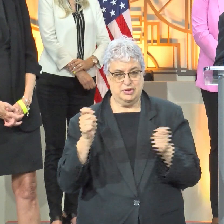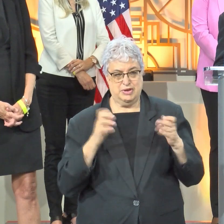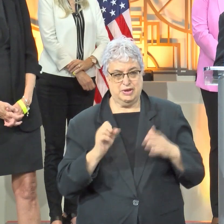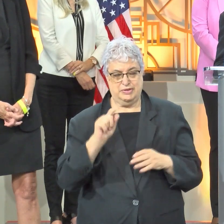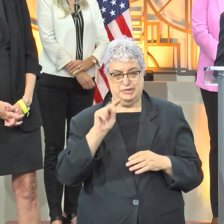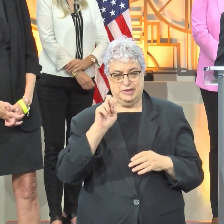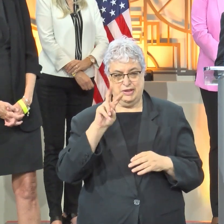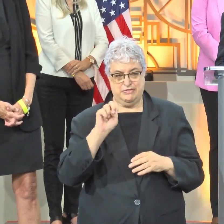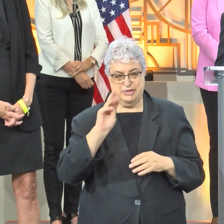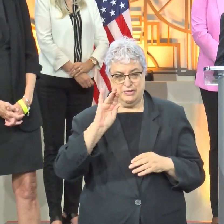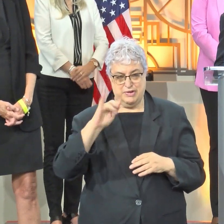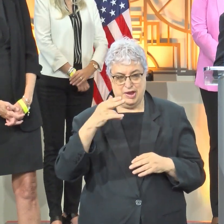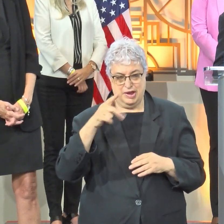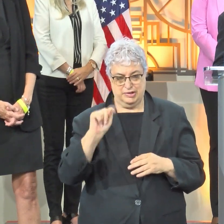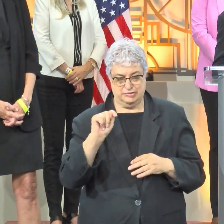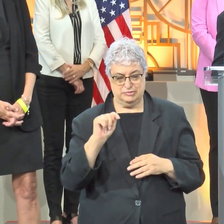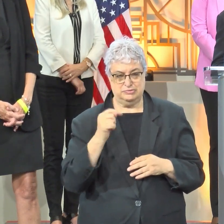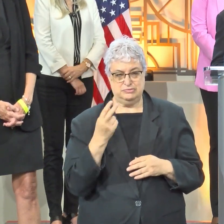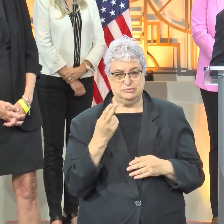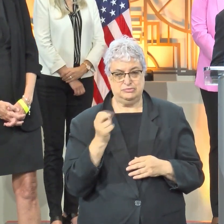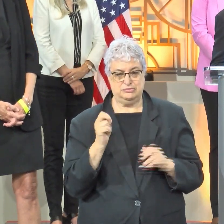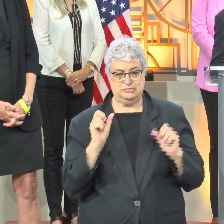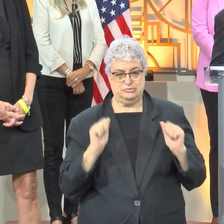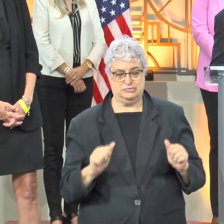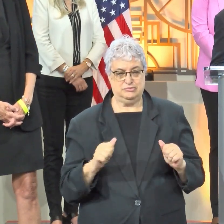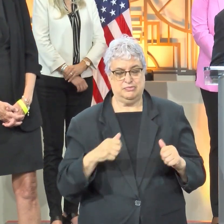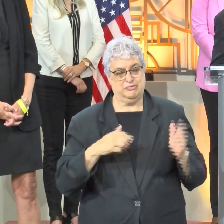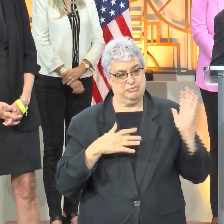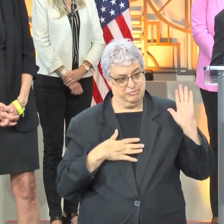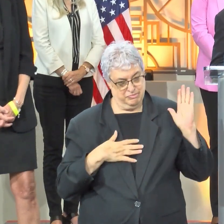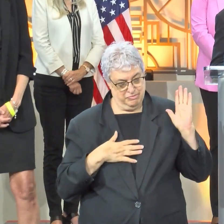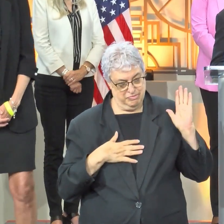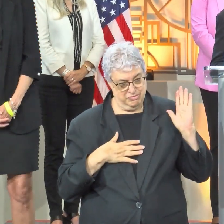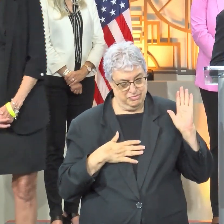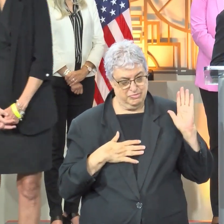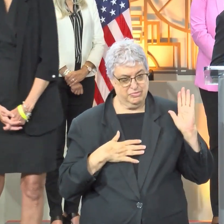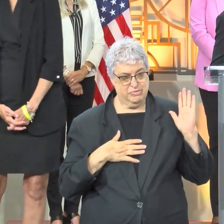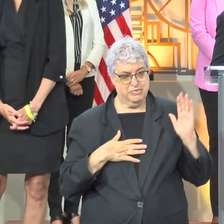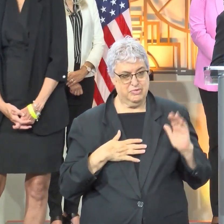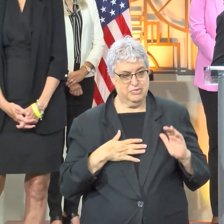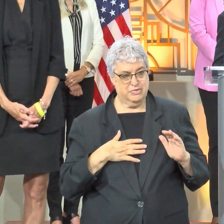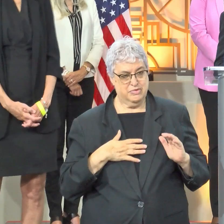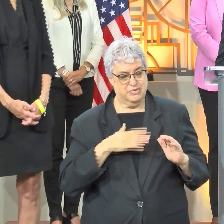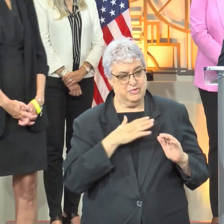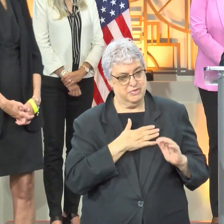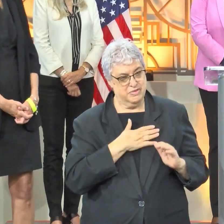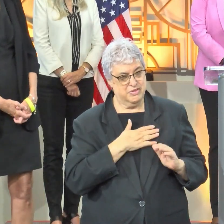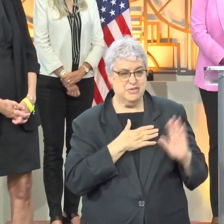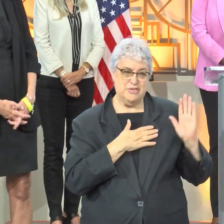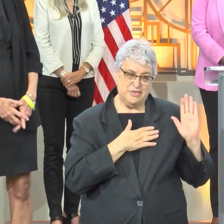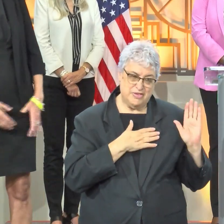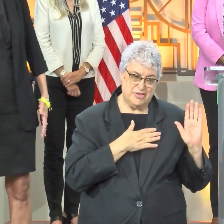Steve Wright. And I think he can attest to where we are in this fight. Oh,